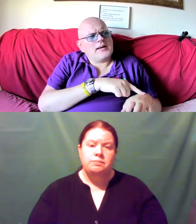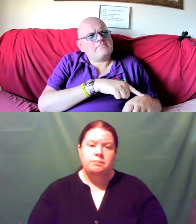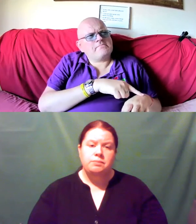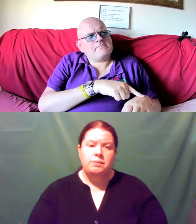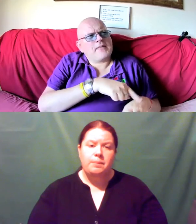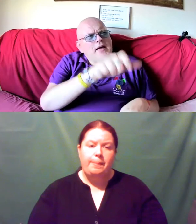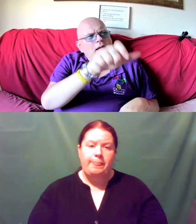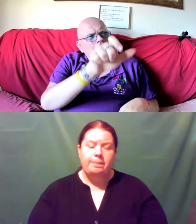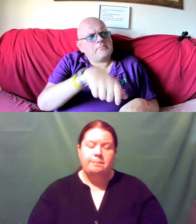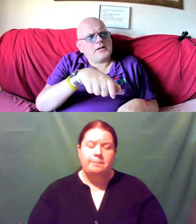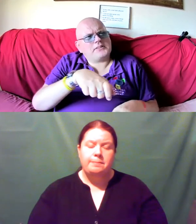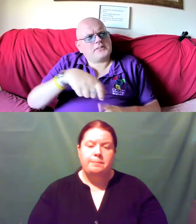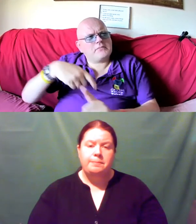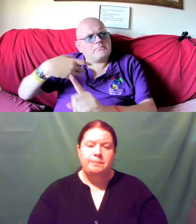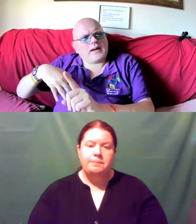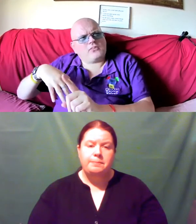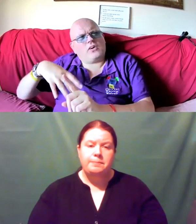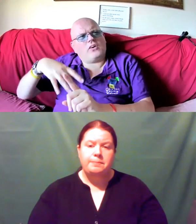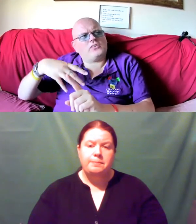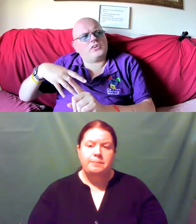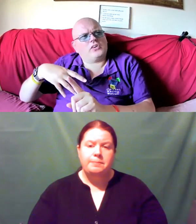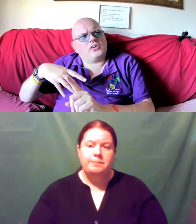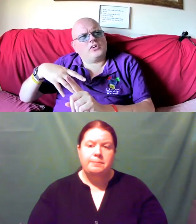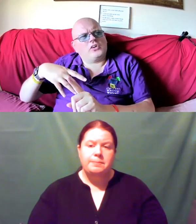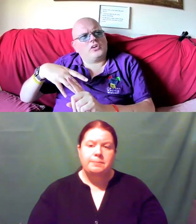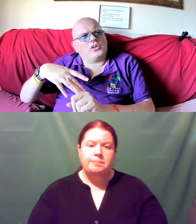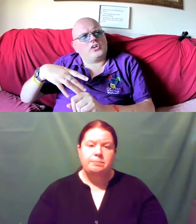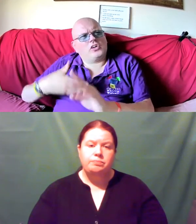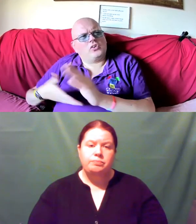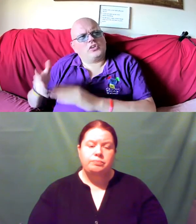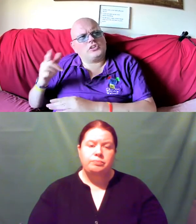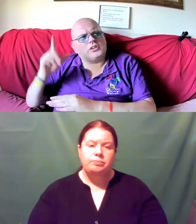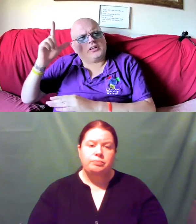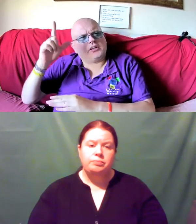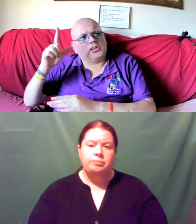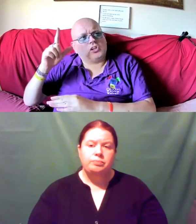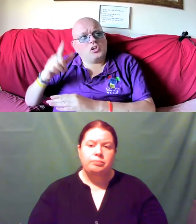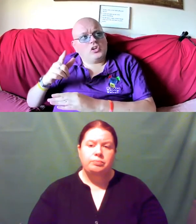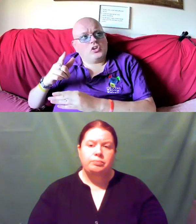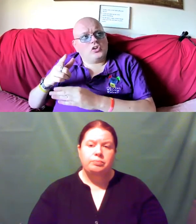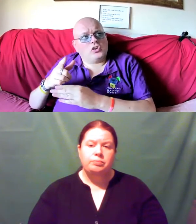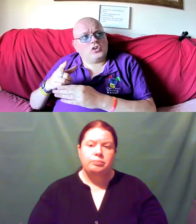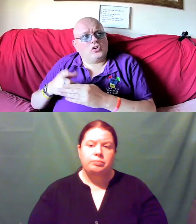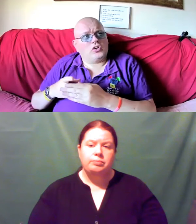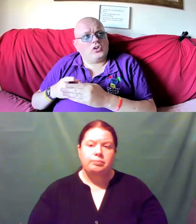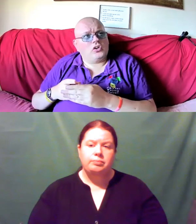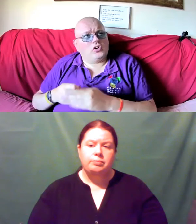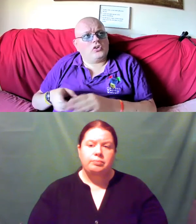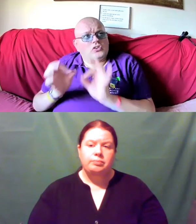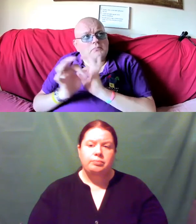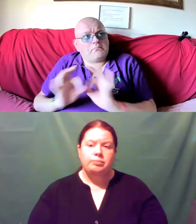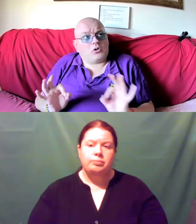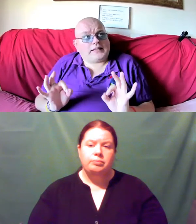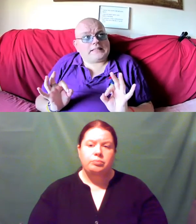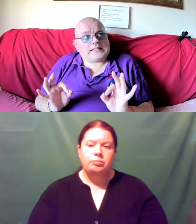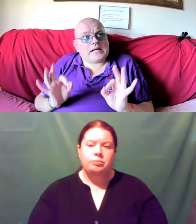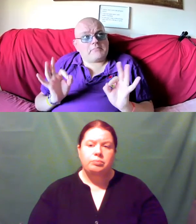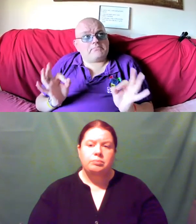someone in who's come to the Liverpool community a number of times, who's a practicing Buddhist now and an artist, and